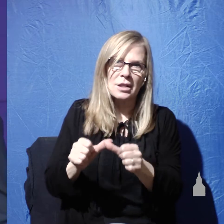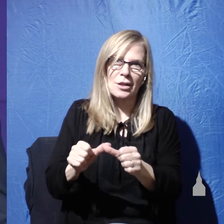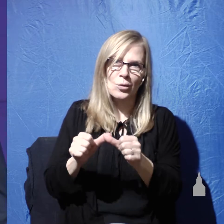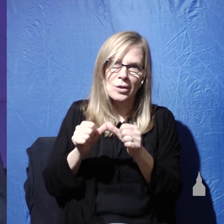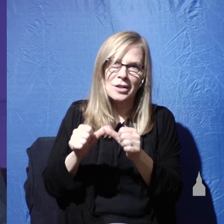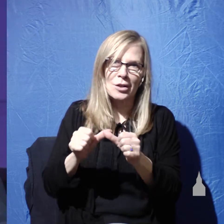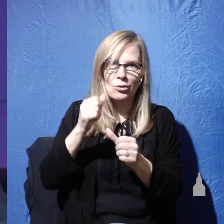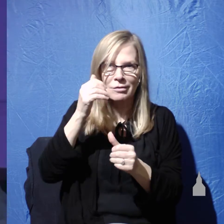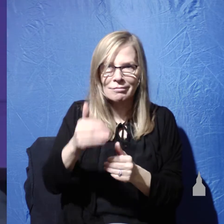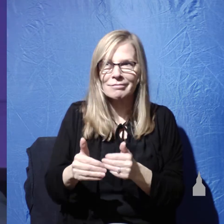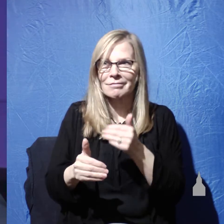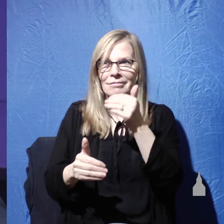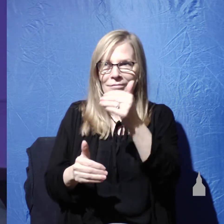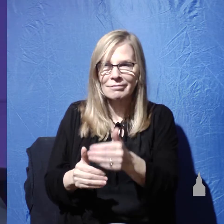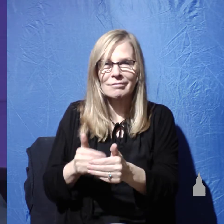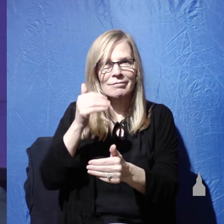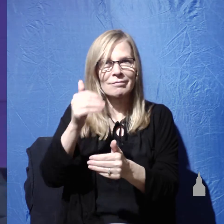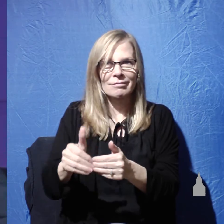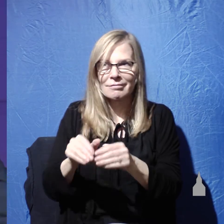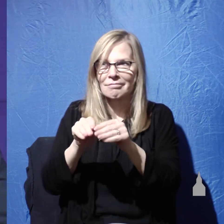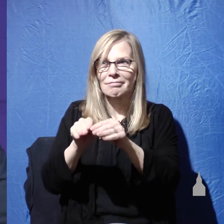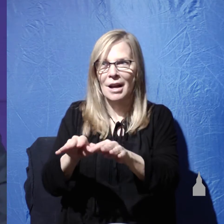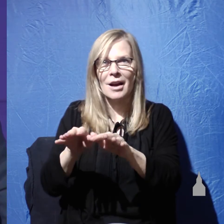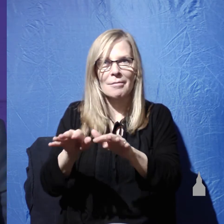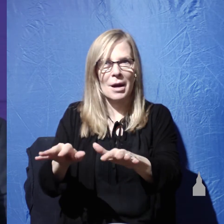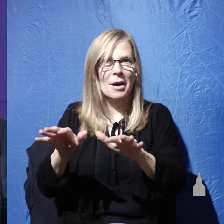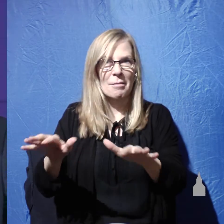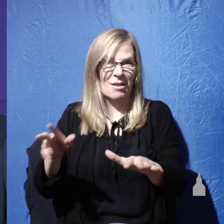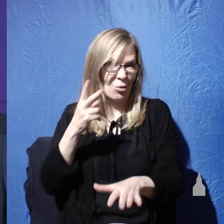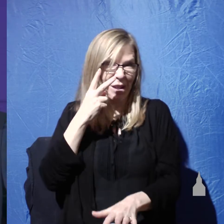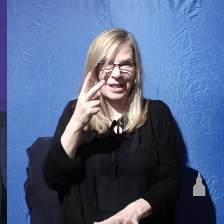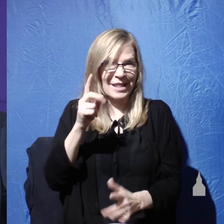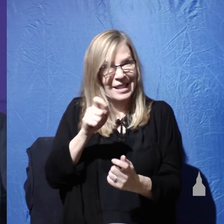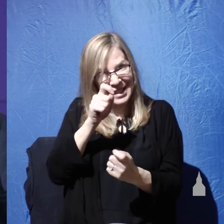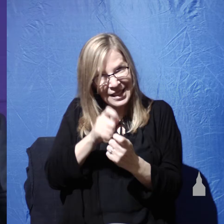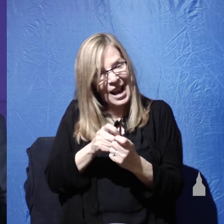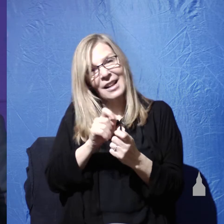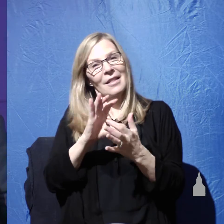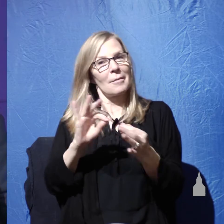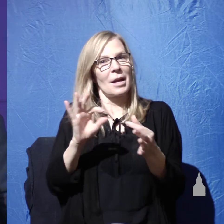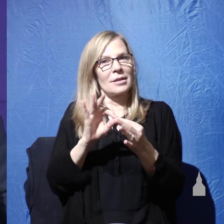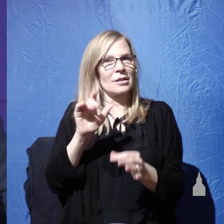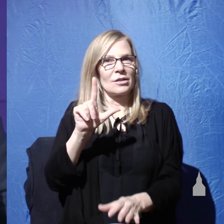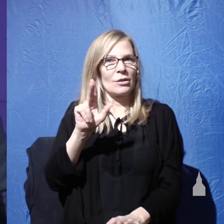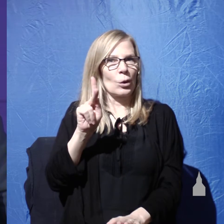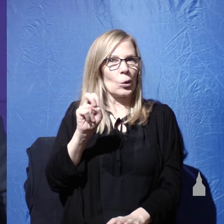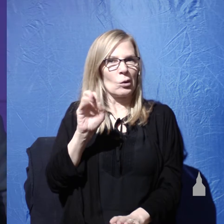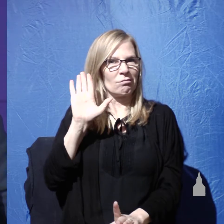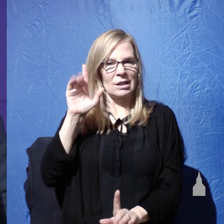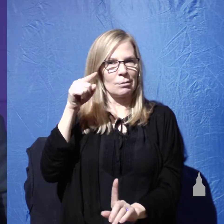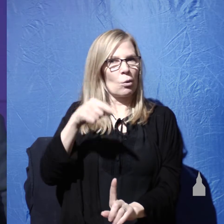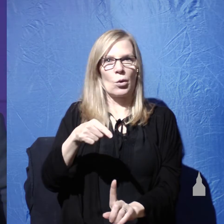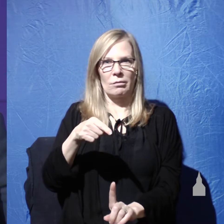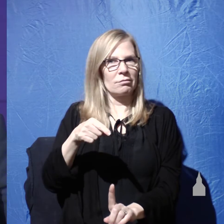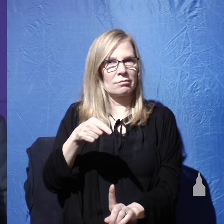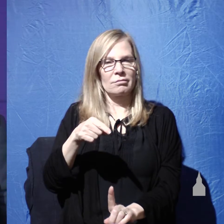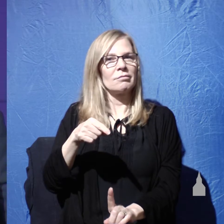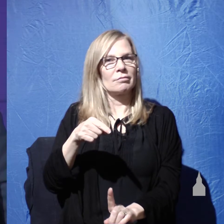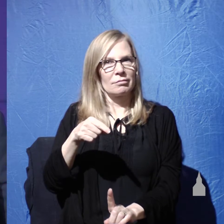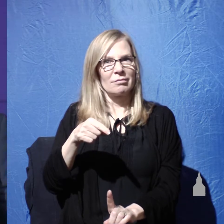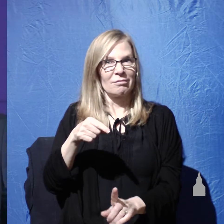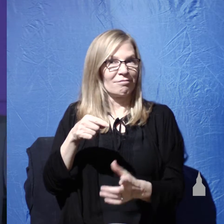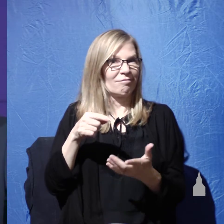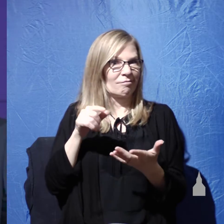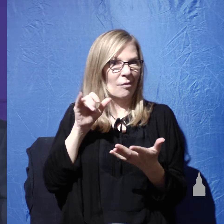to advance. We can see this, that that's exactly the message that Luke has for us. He wants to leave with us. He